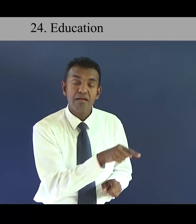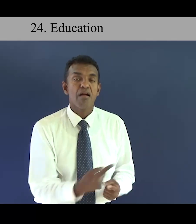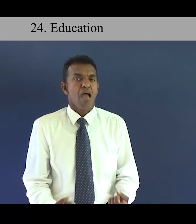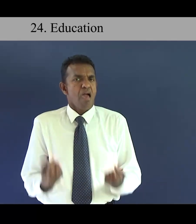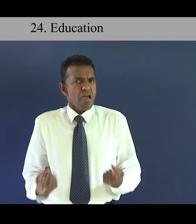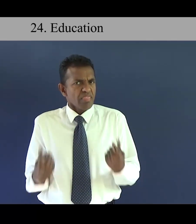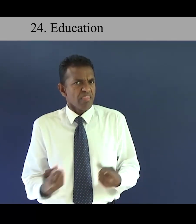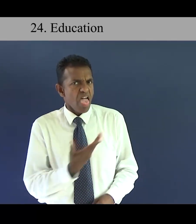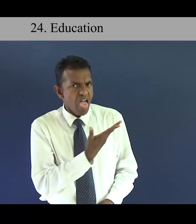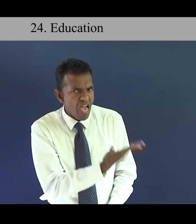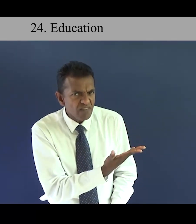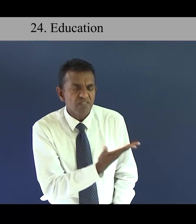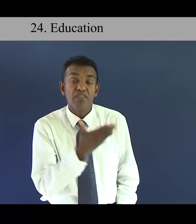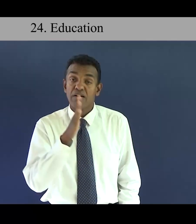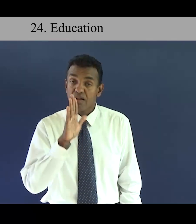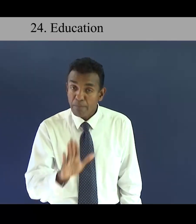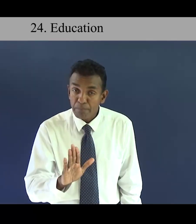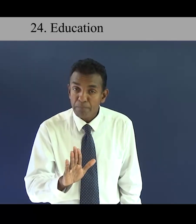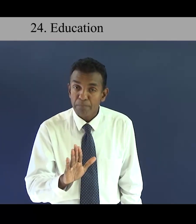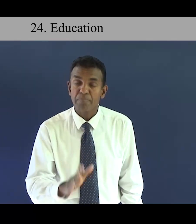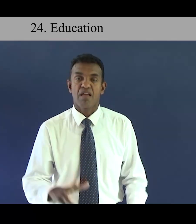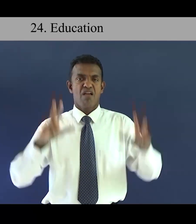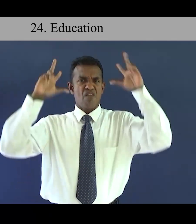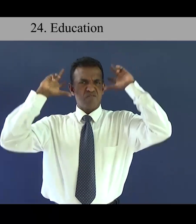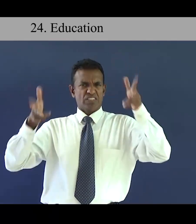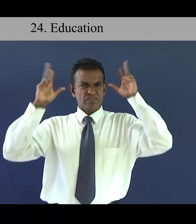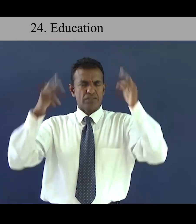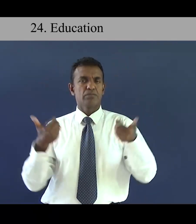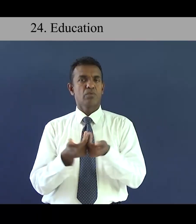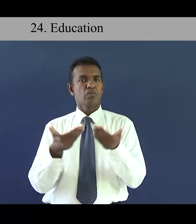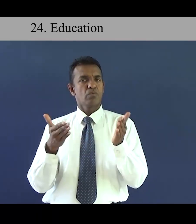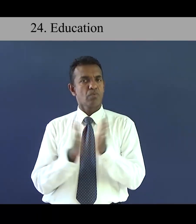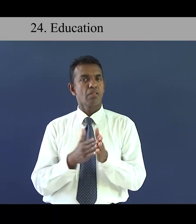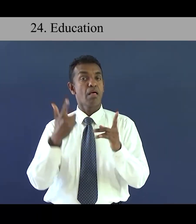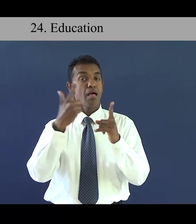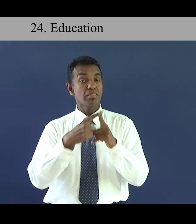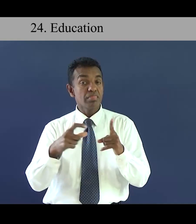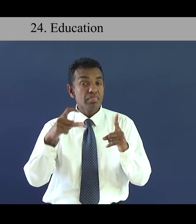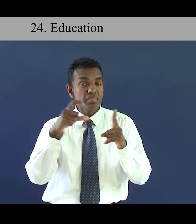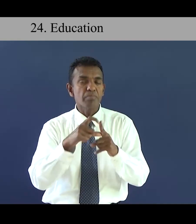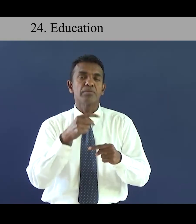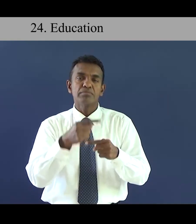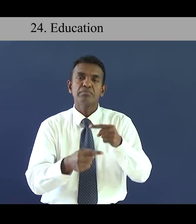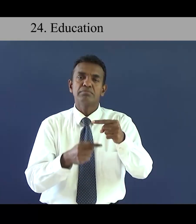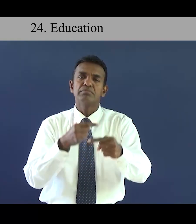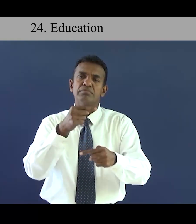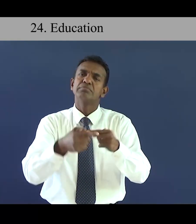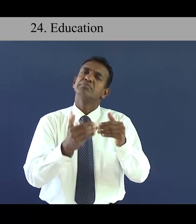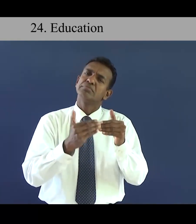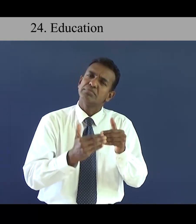Provide the right support for disabled people to continue their education